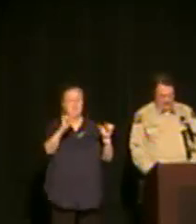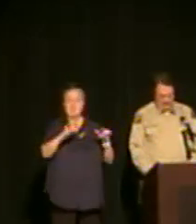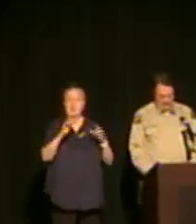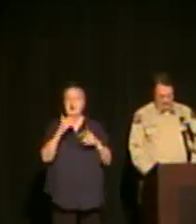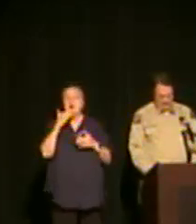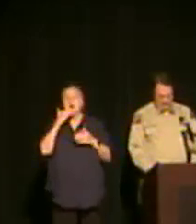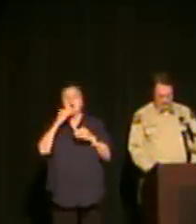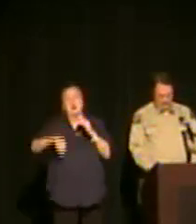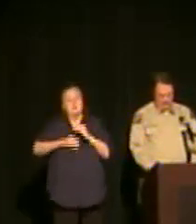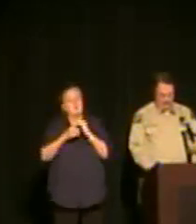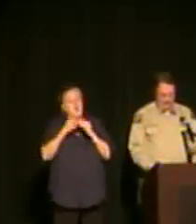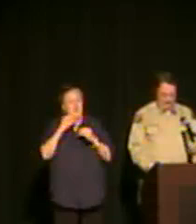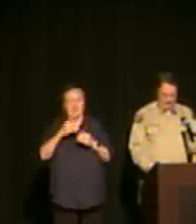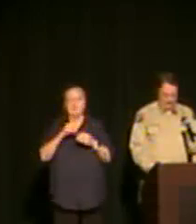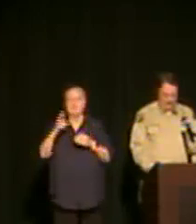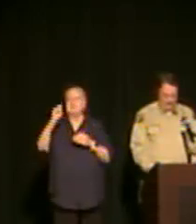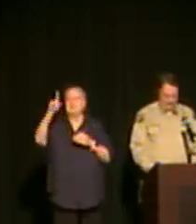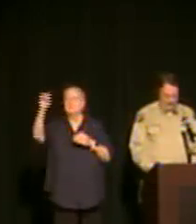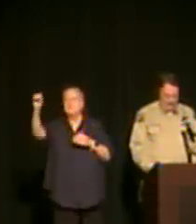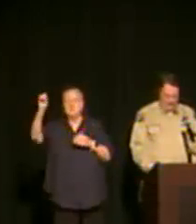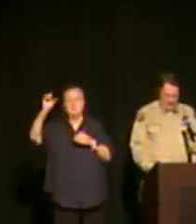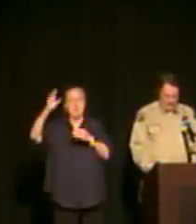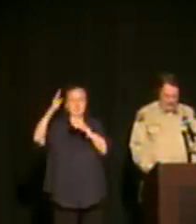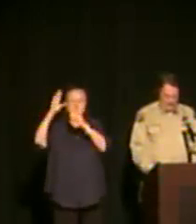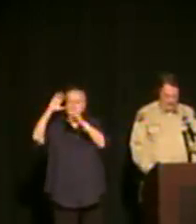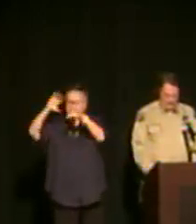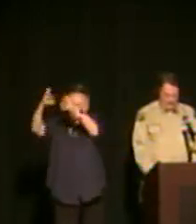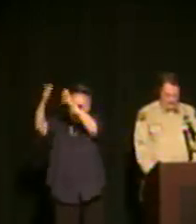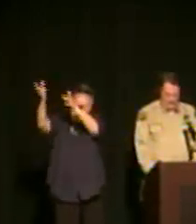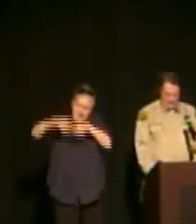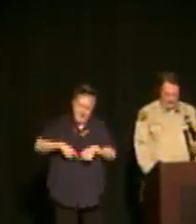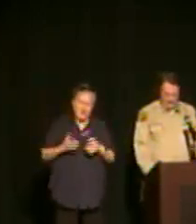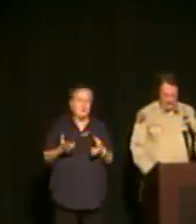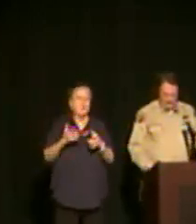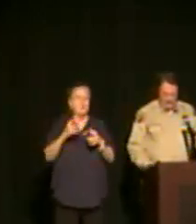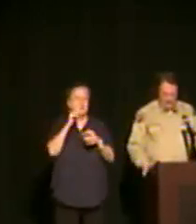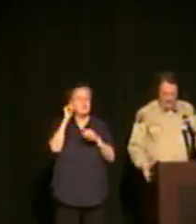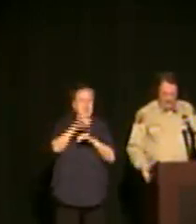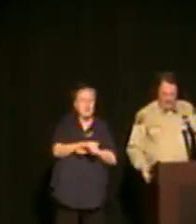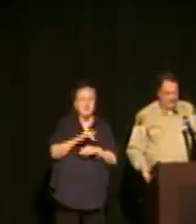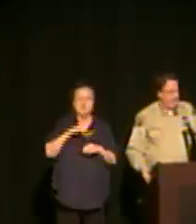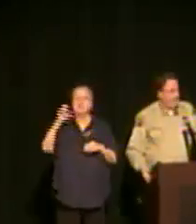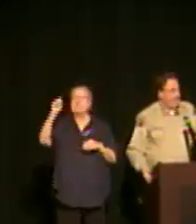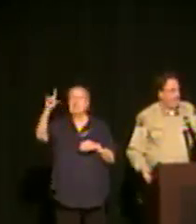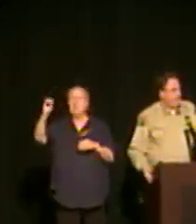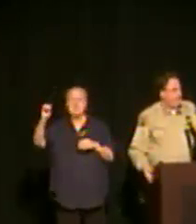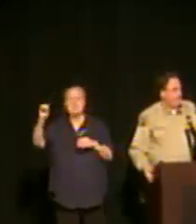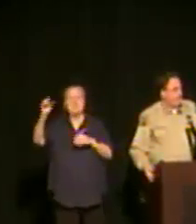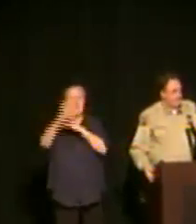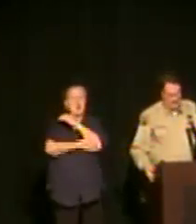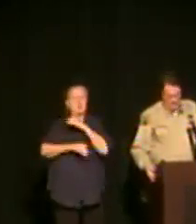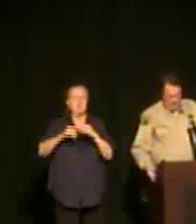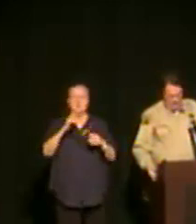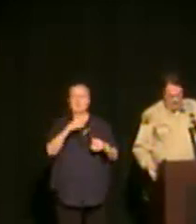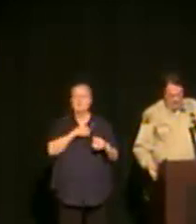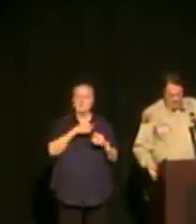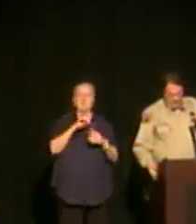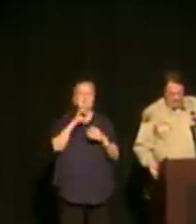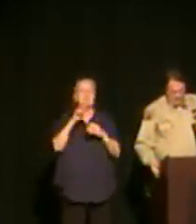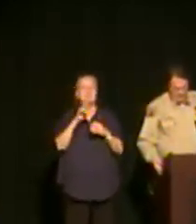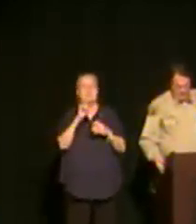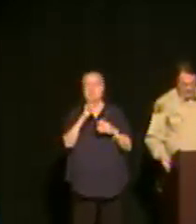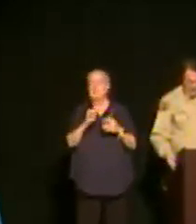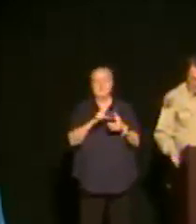Obispo County contingent, which came in last night and consisted of San Luis County sheriff's